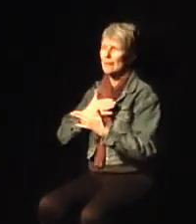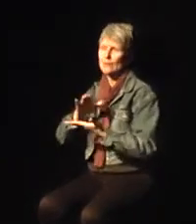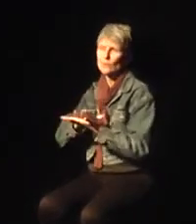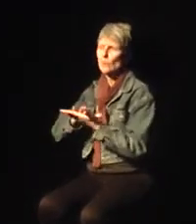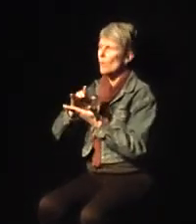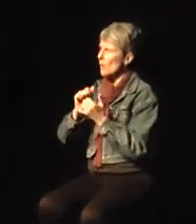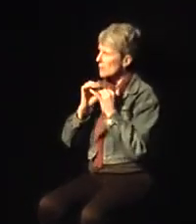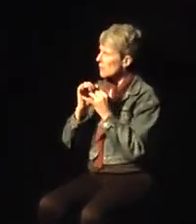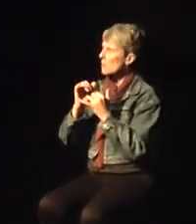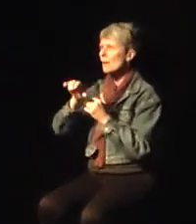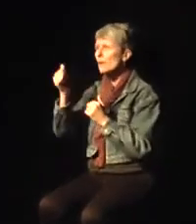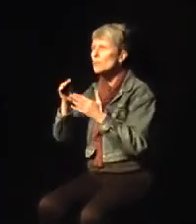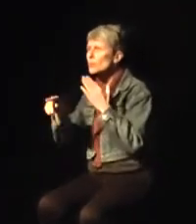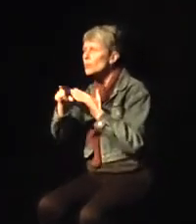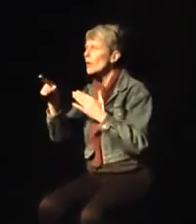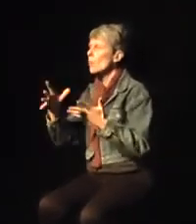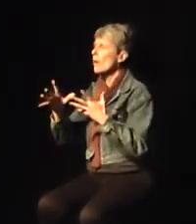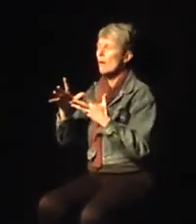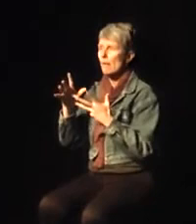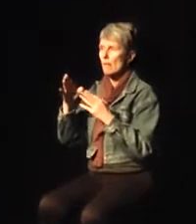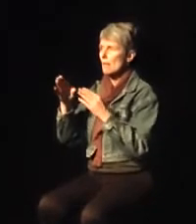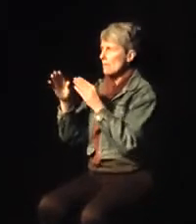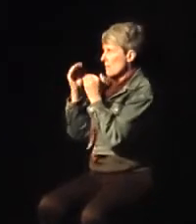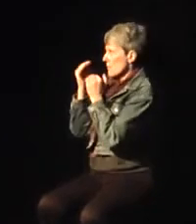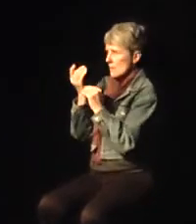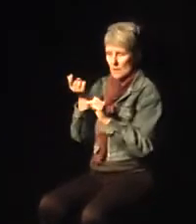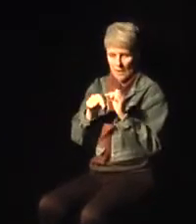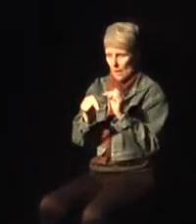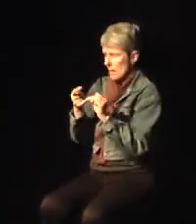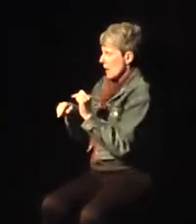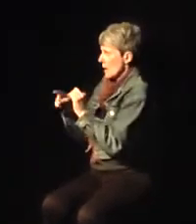be like every other kid without having that focus of what I can't do.